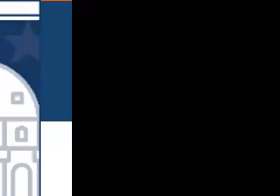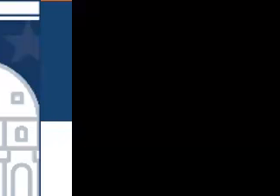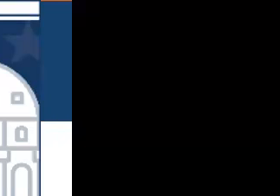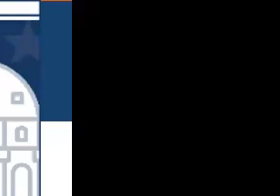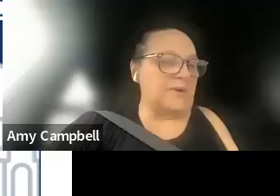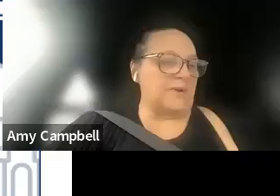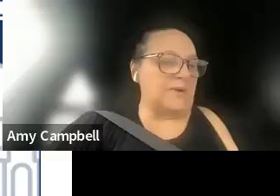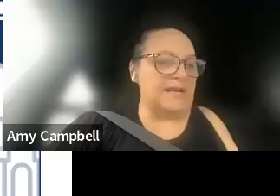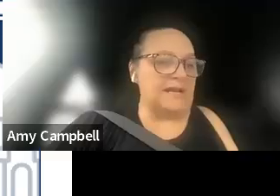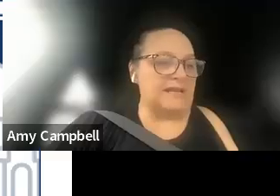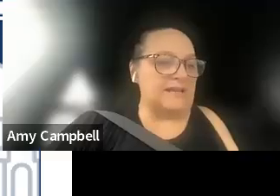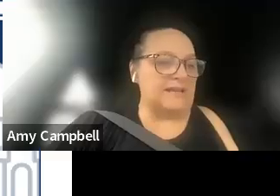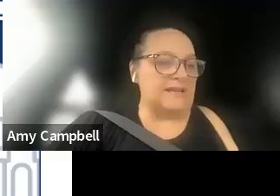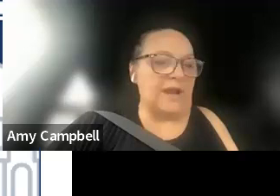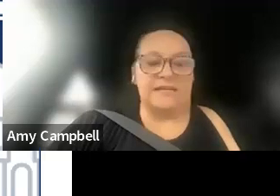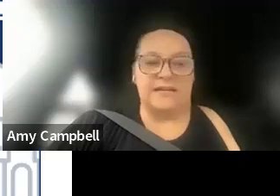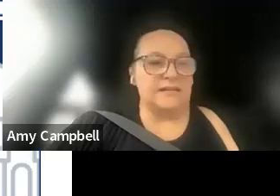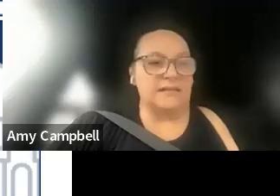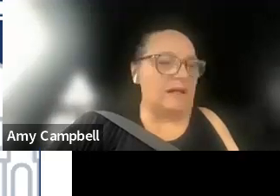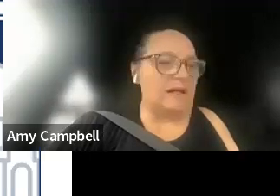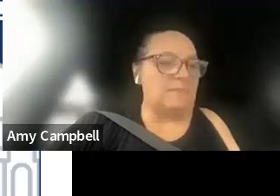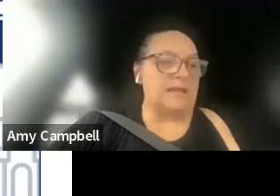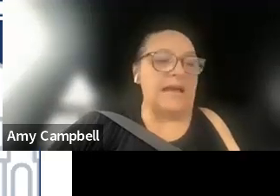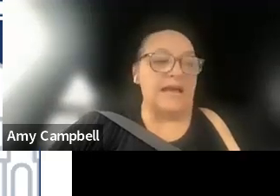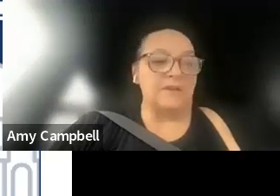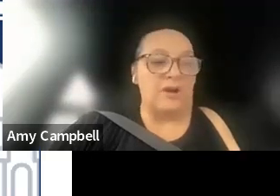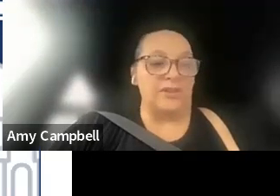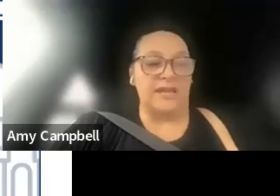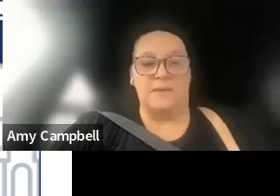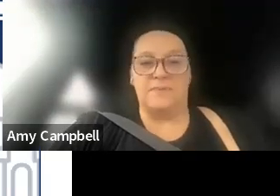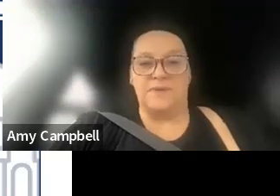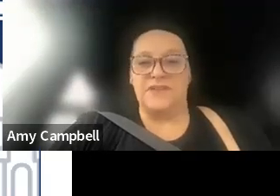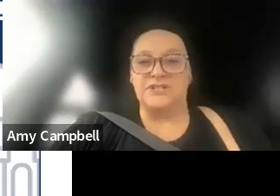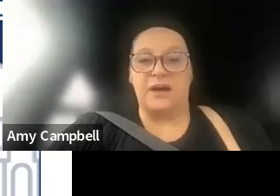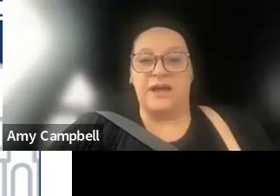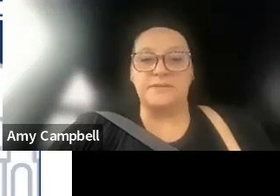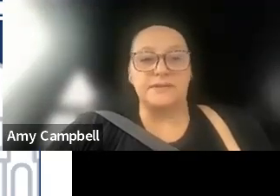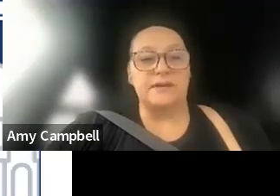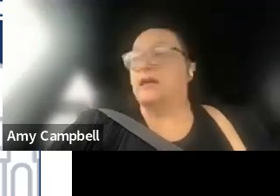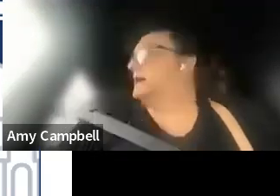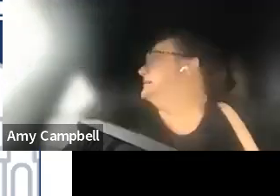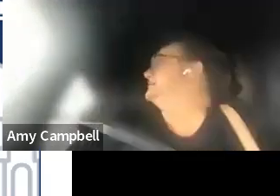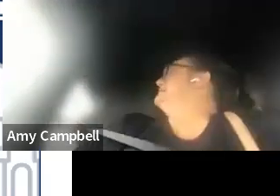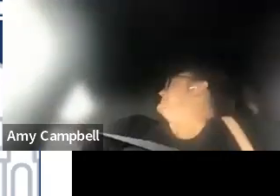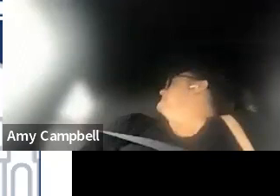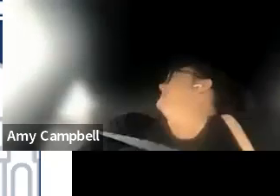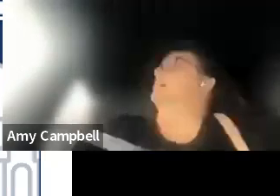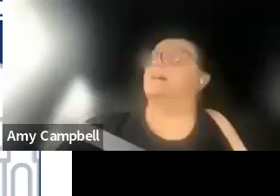That's a great idea. Yeah, Carlin came up with the shout outs.